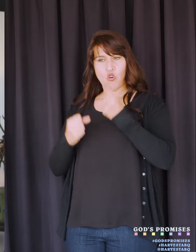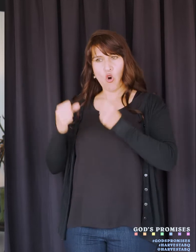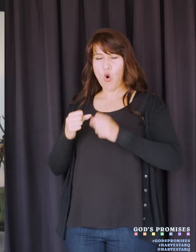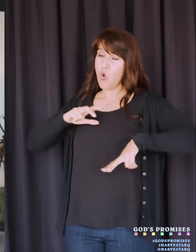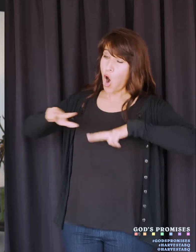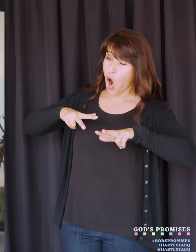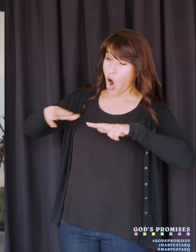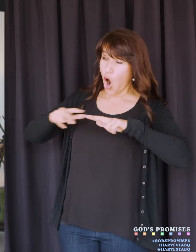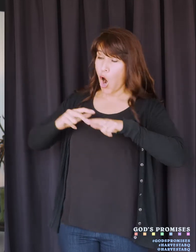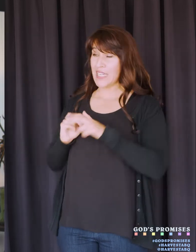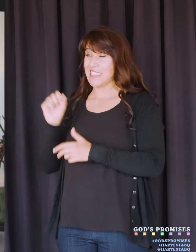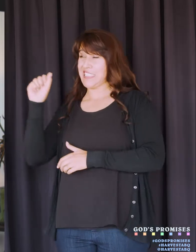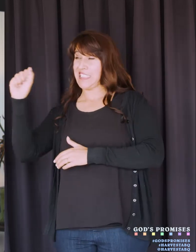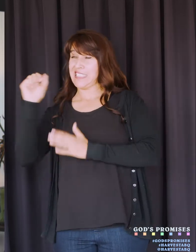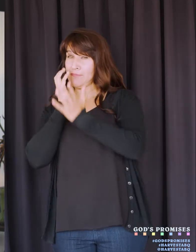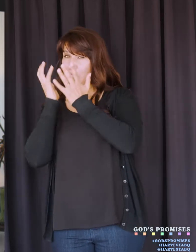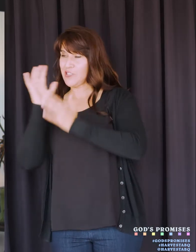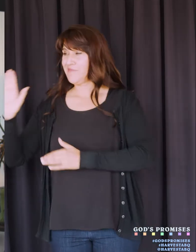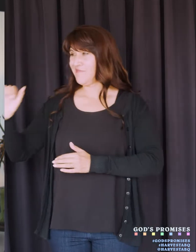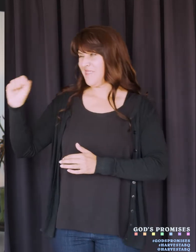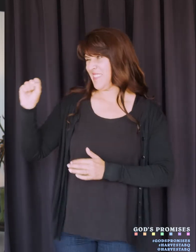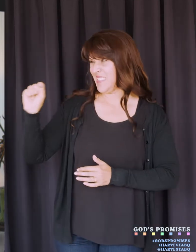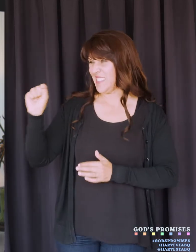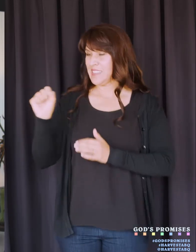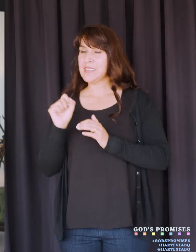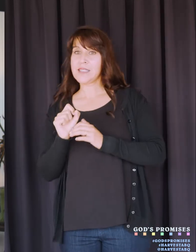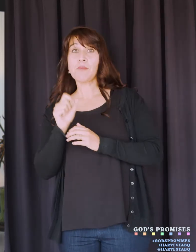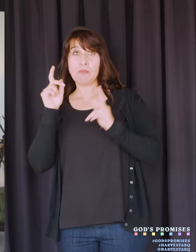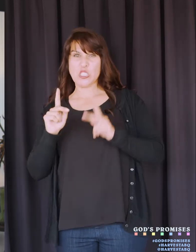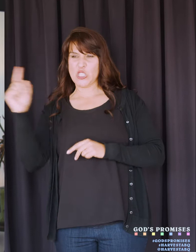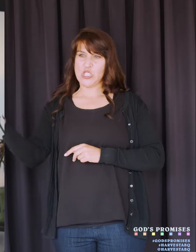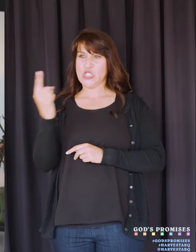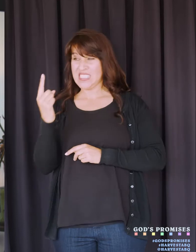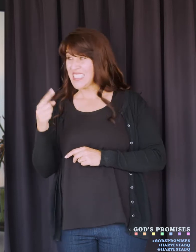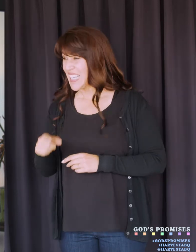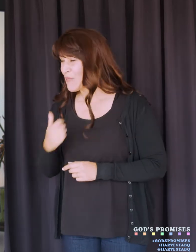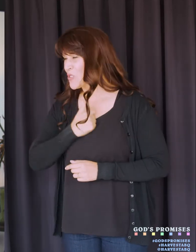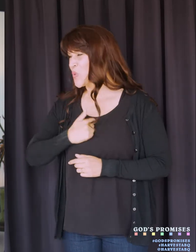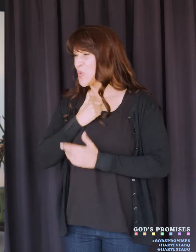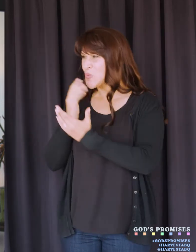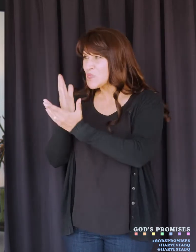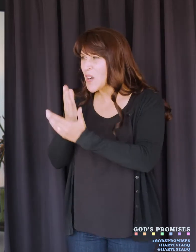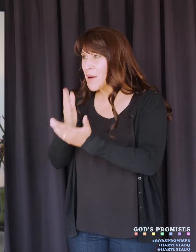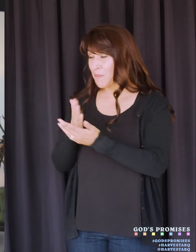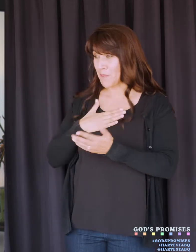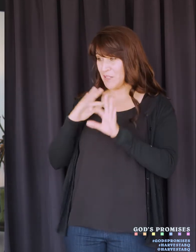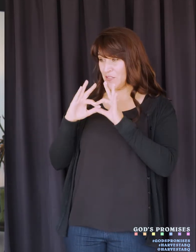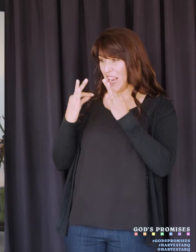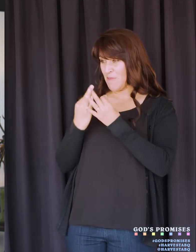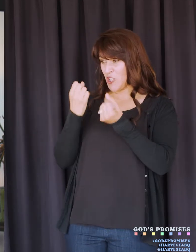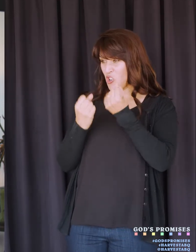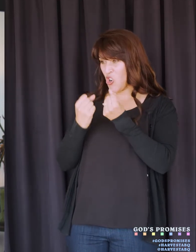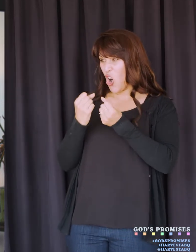I sheepishly knocked on the door of the farmhouse. The farmer came out. I said, sir, I'm sorry to bother you. My family,